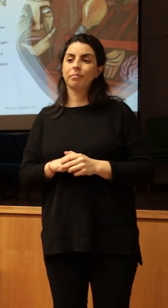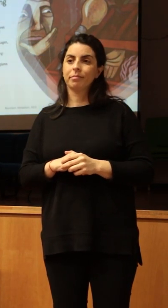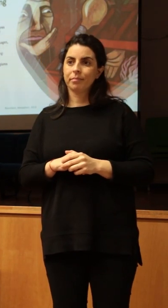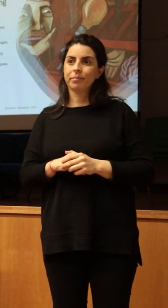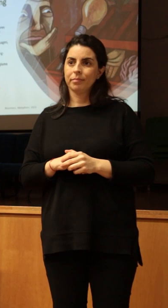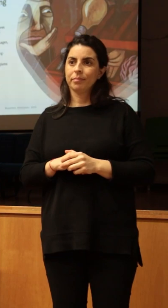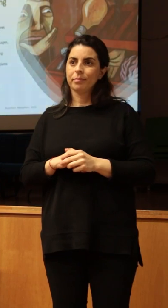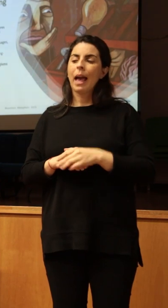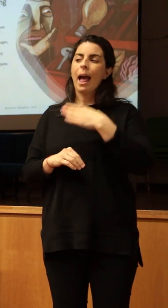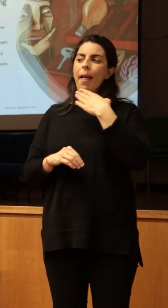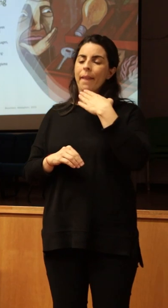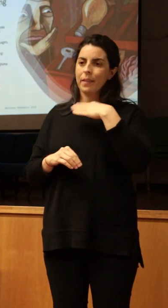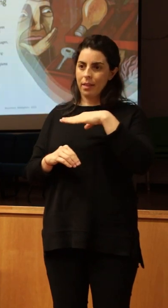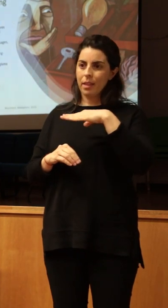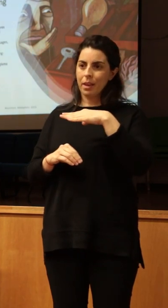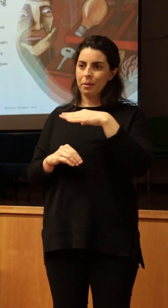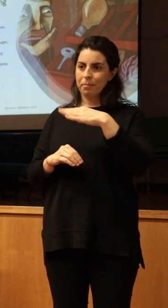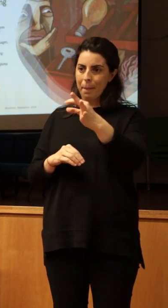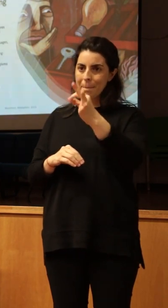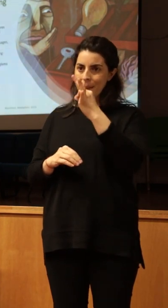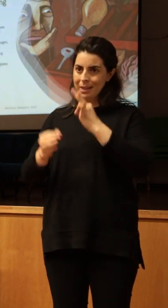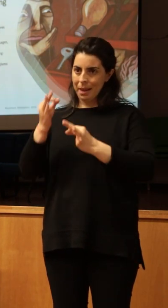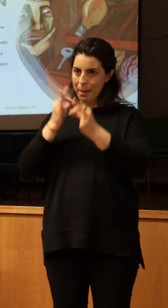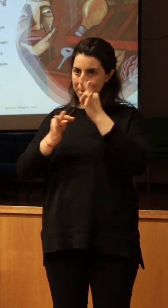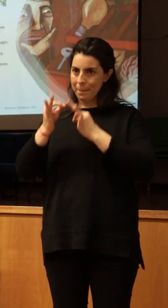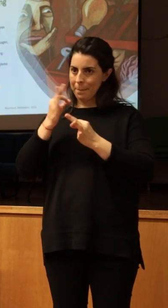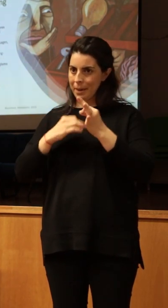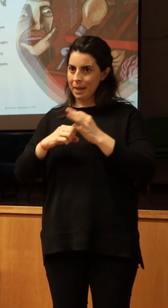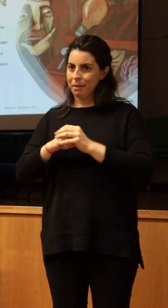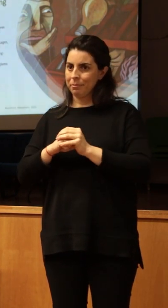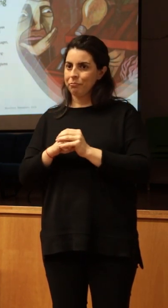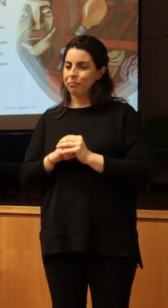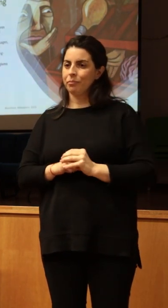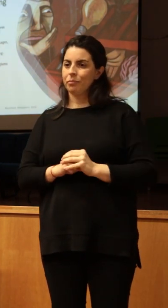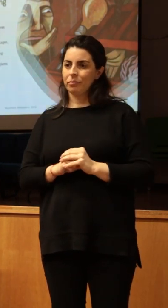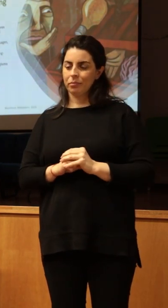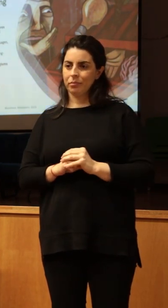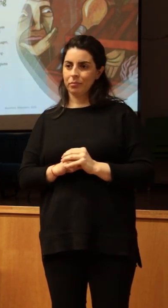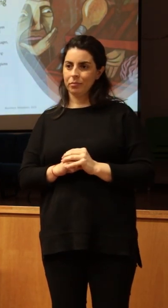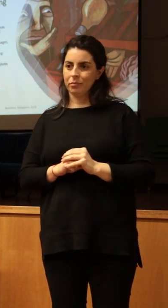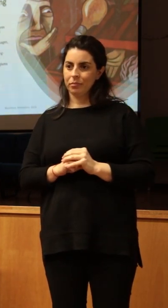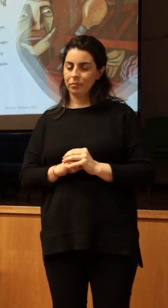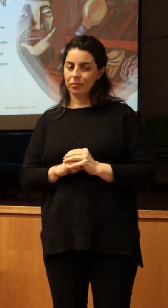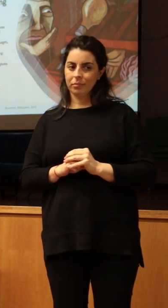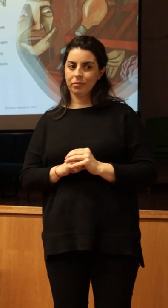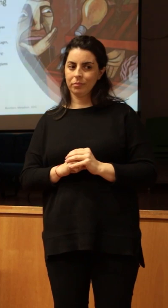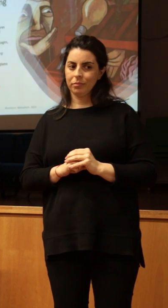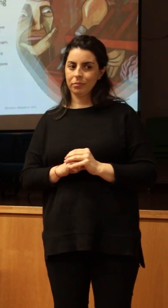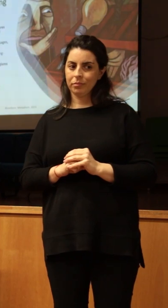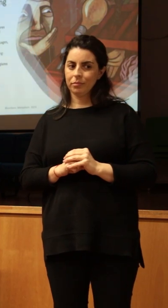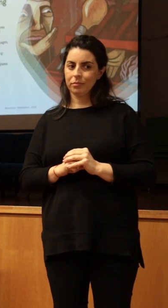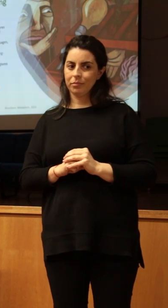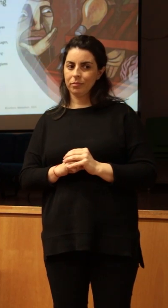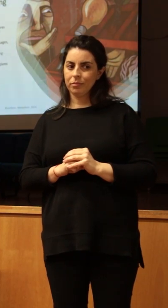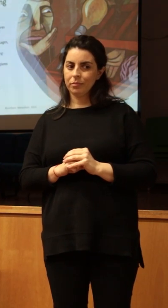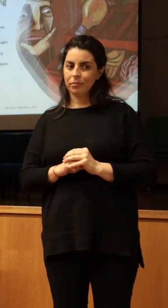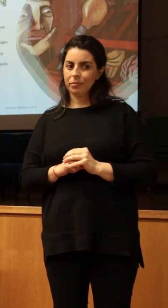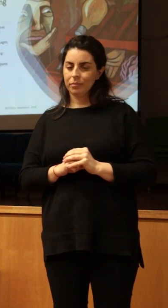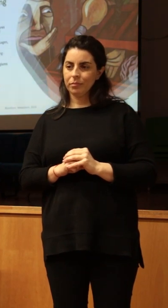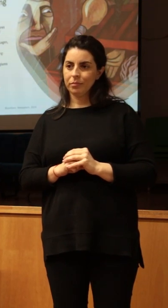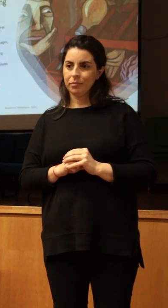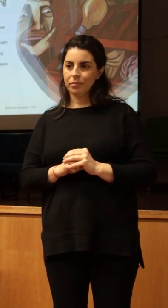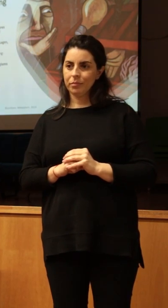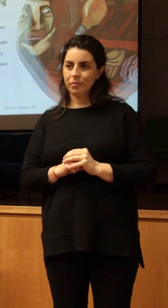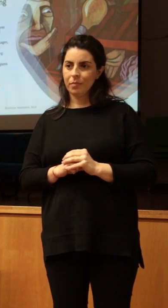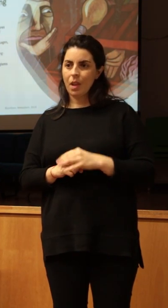Ah, okay, that's right. Okay. You're right. You're right. So, and that's a very interesting thing because then we're going into the